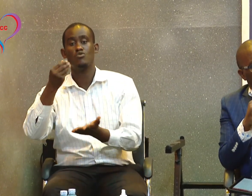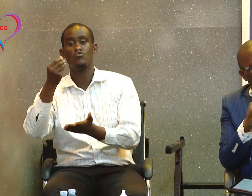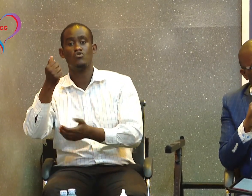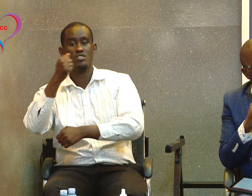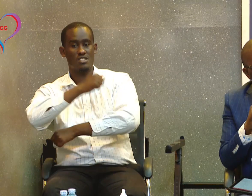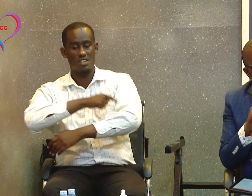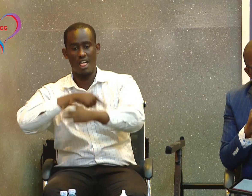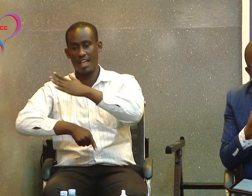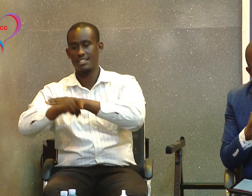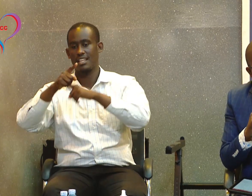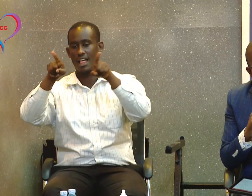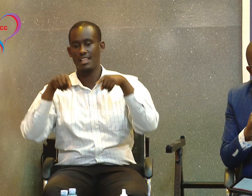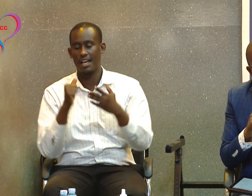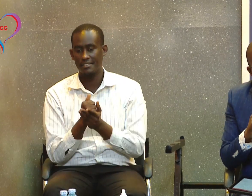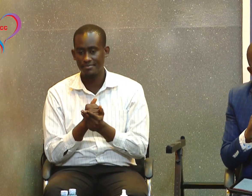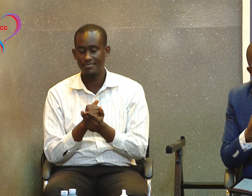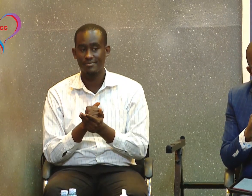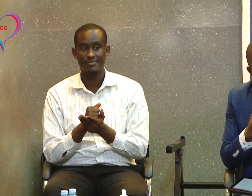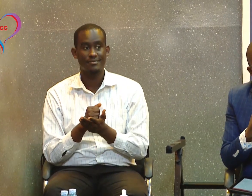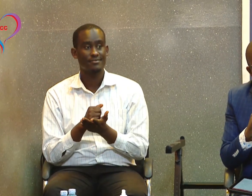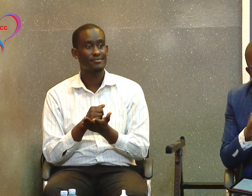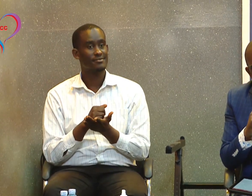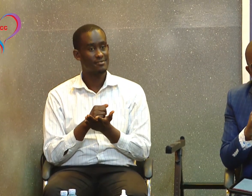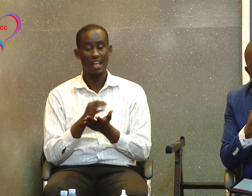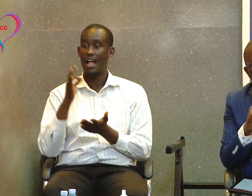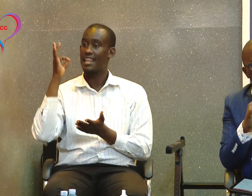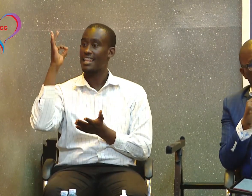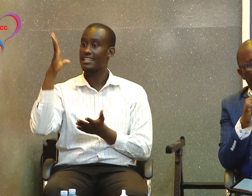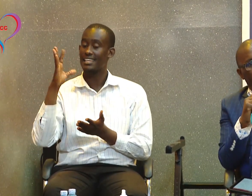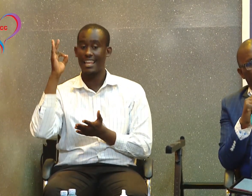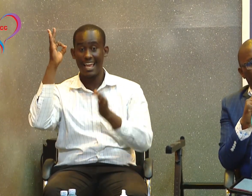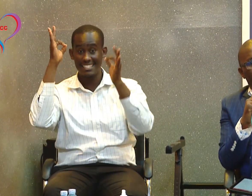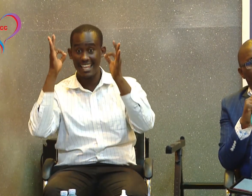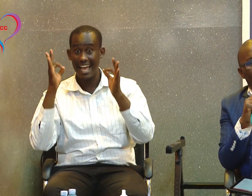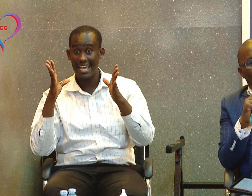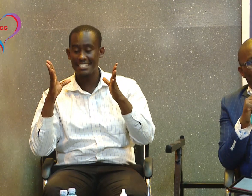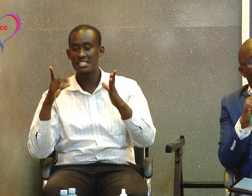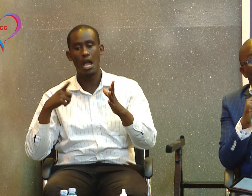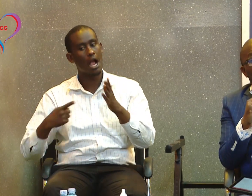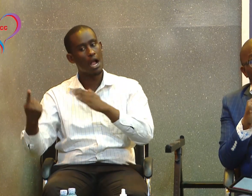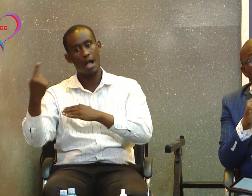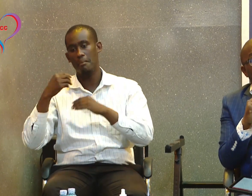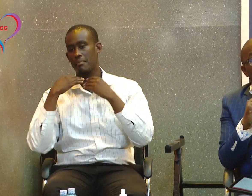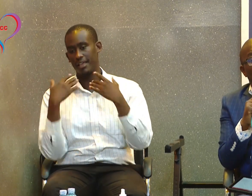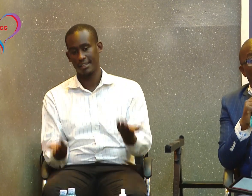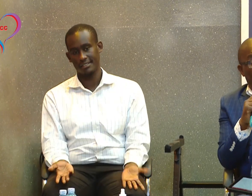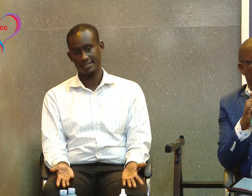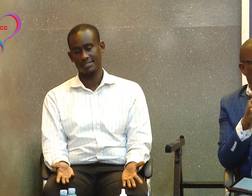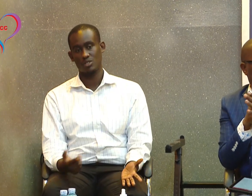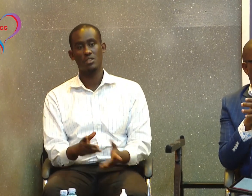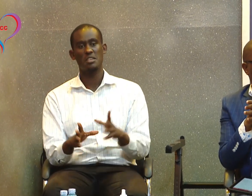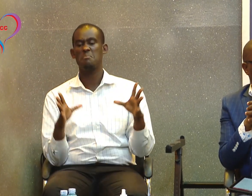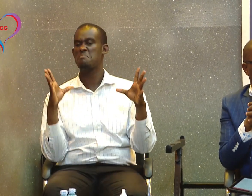class. Doctors at times, lecturers at times don't come. And those, they miss out a